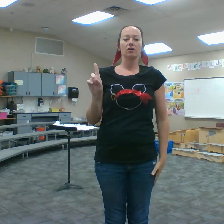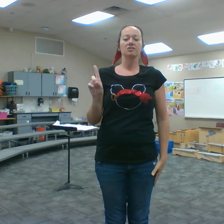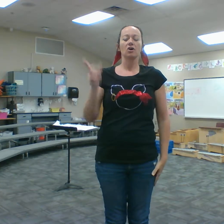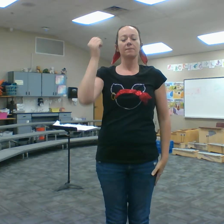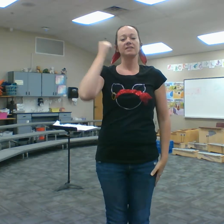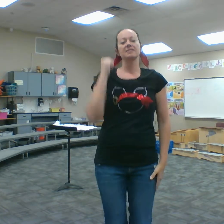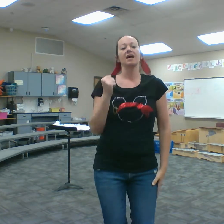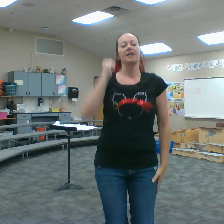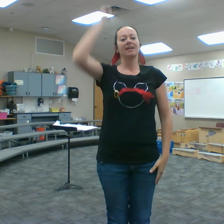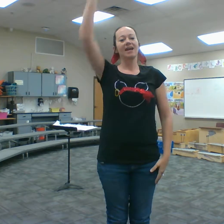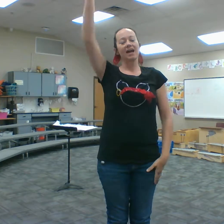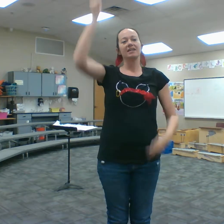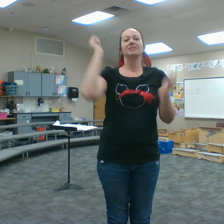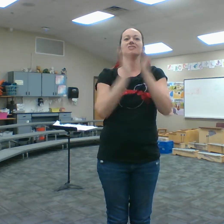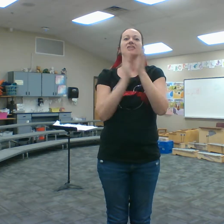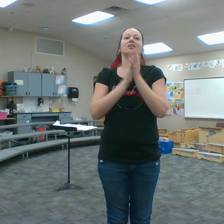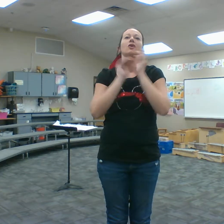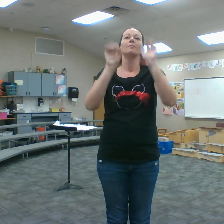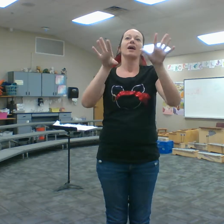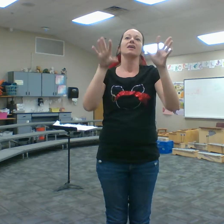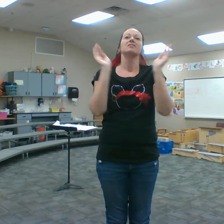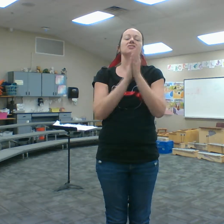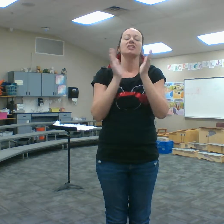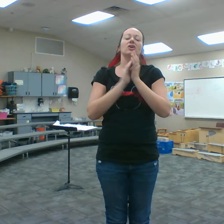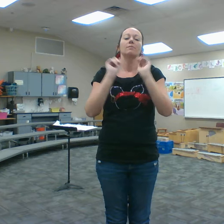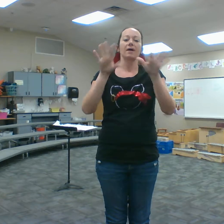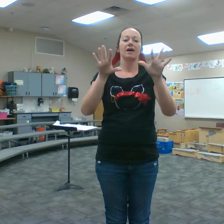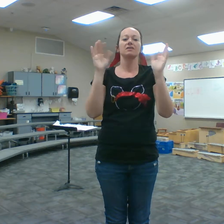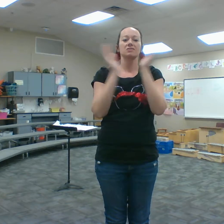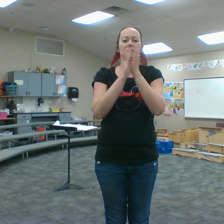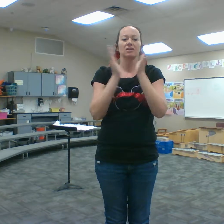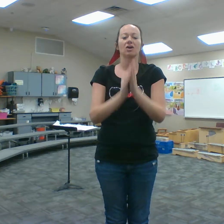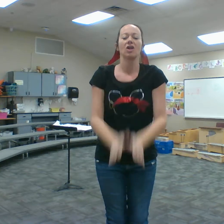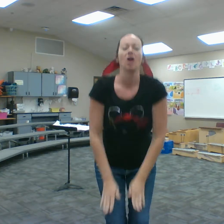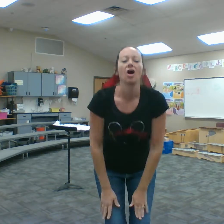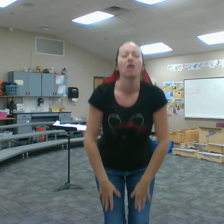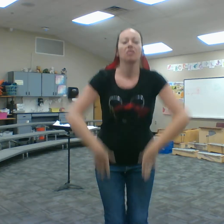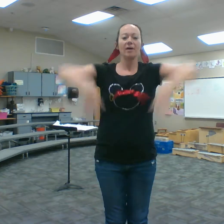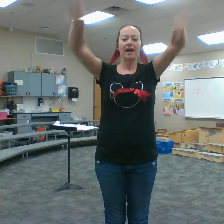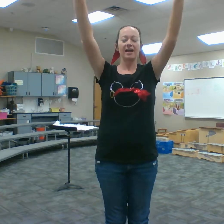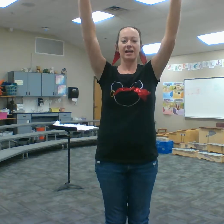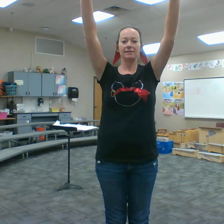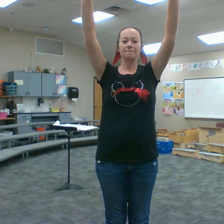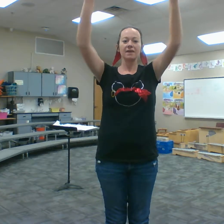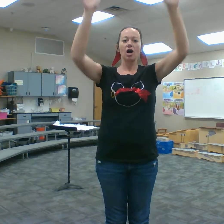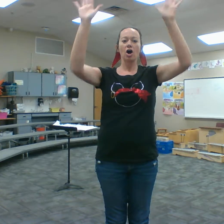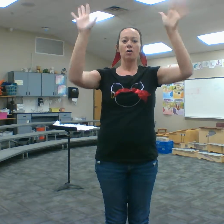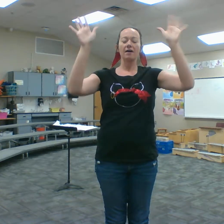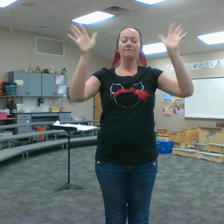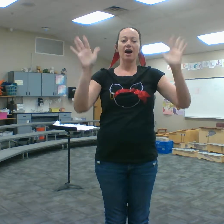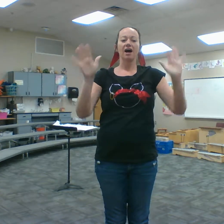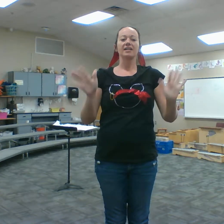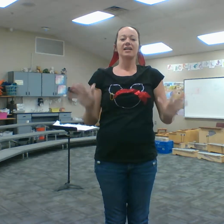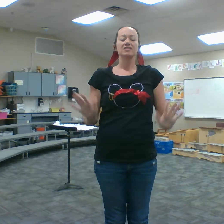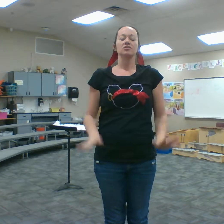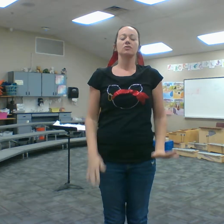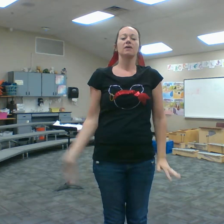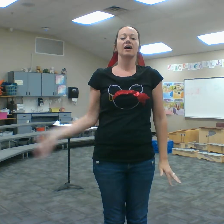-horse open sleigh. Jingle bells, jingle bells, jingle hall hooray, Oh, what fun it is to ride